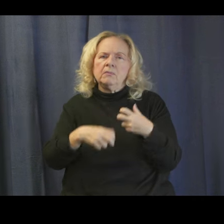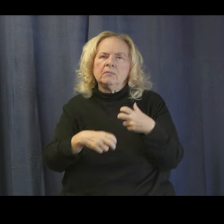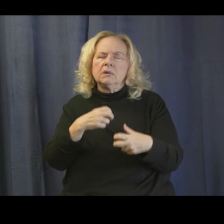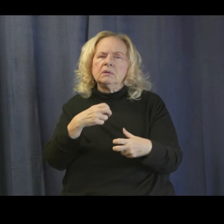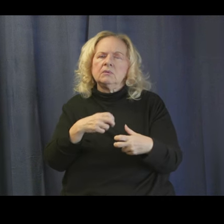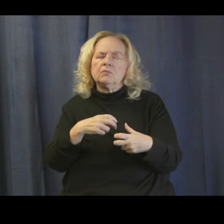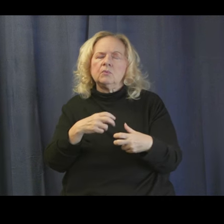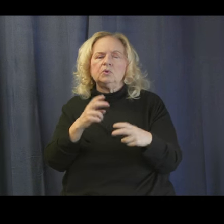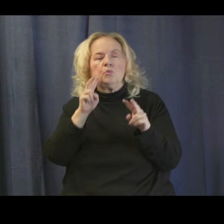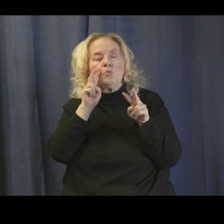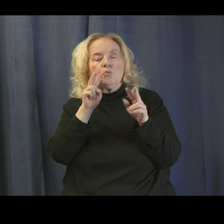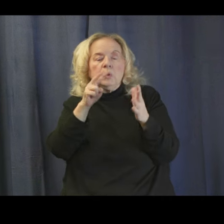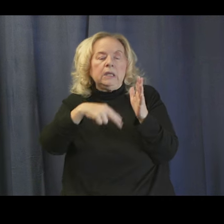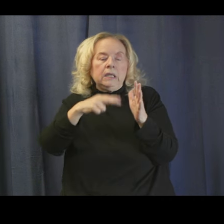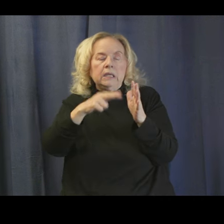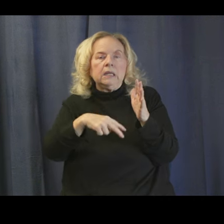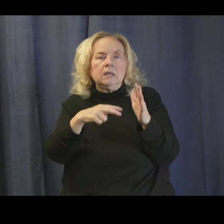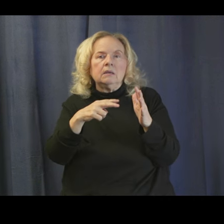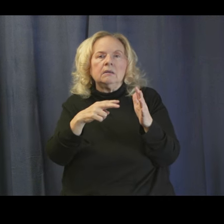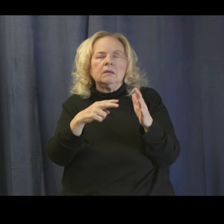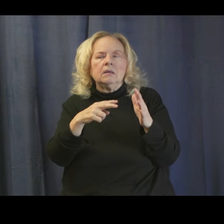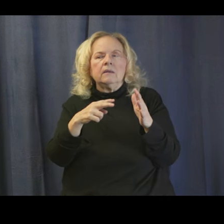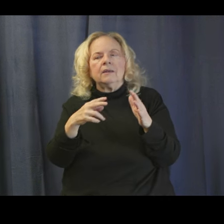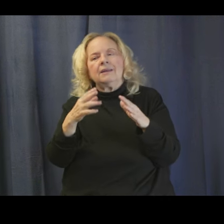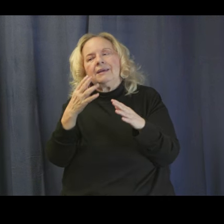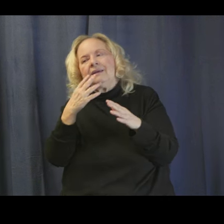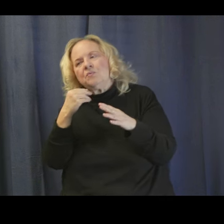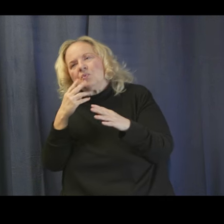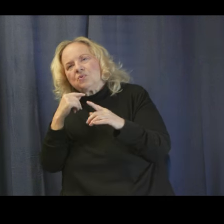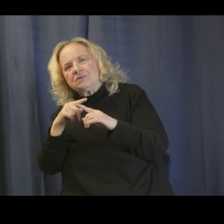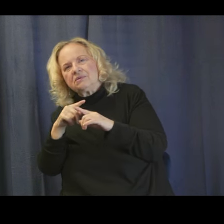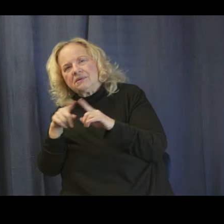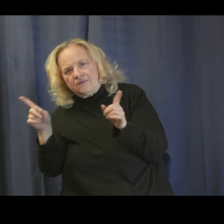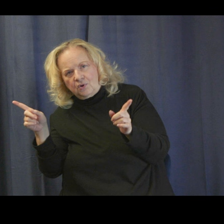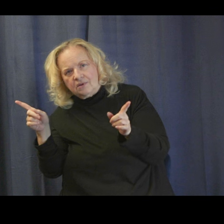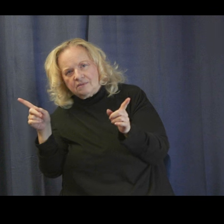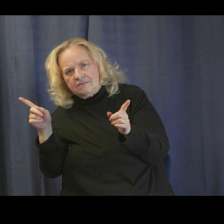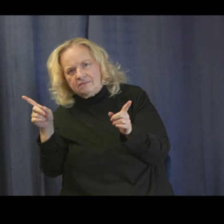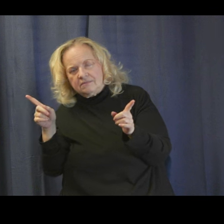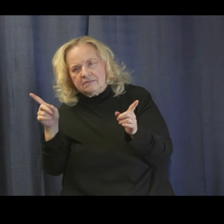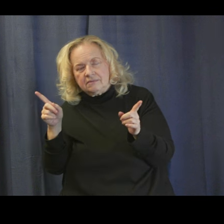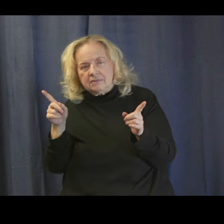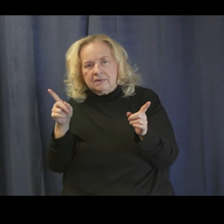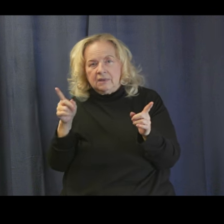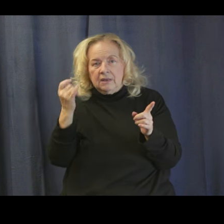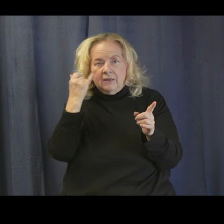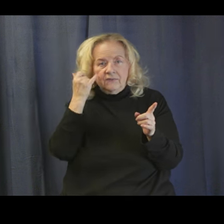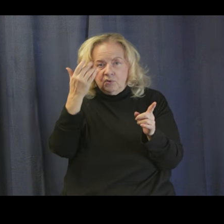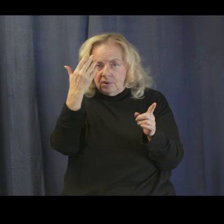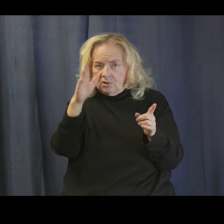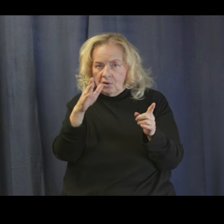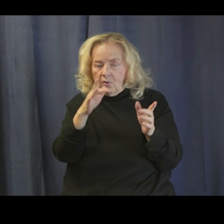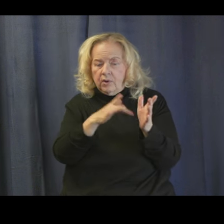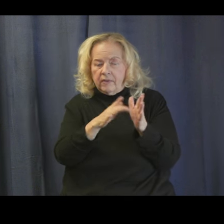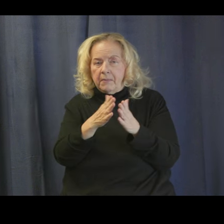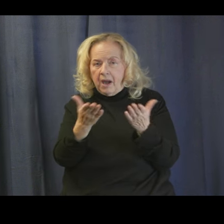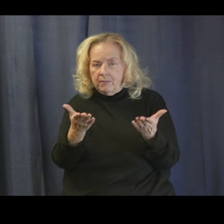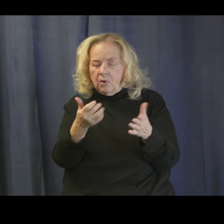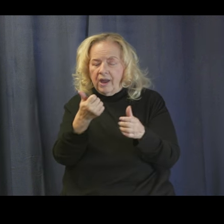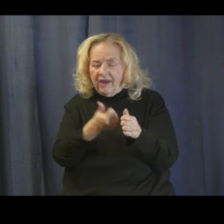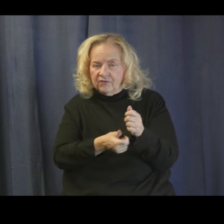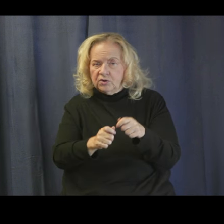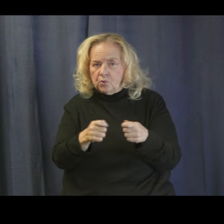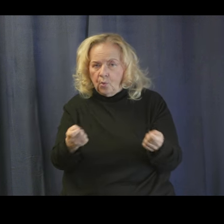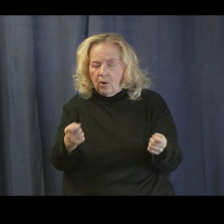It's amazing when you see it in Hebrew. Now, in case you didn't know, in the Bible, in